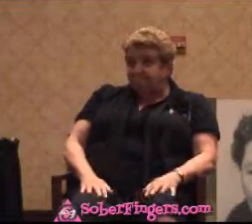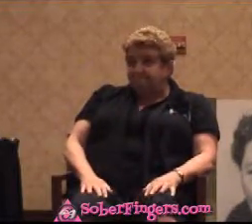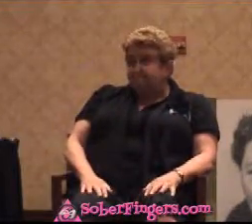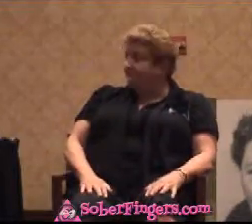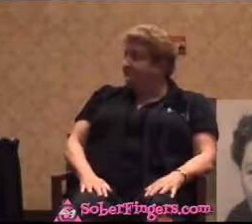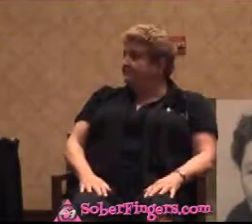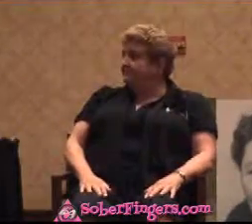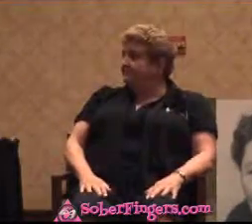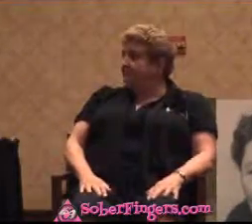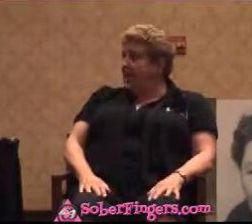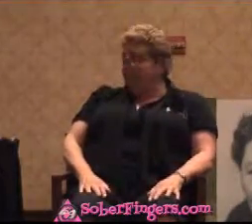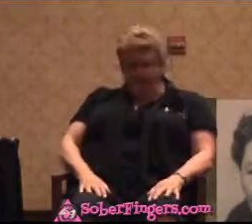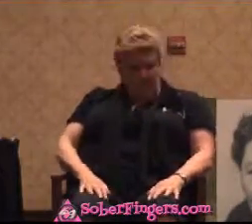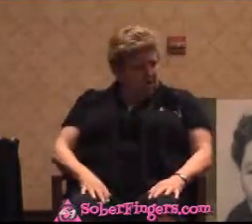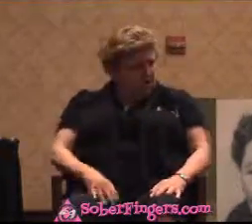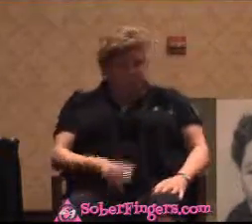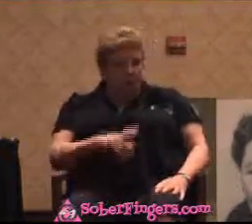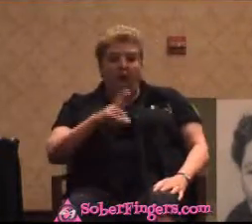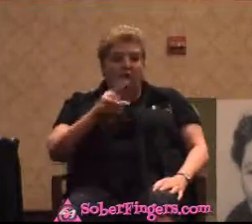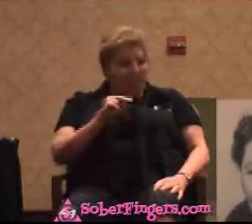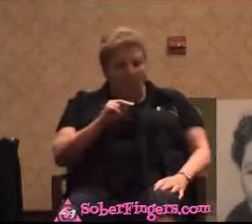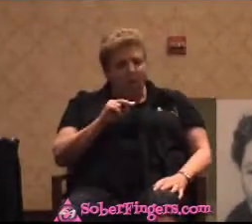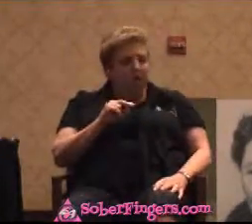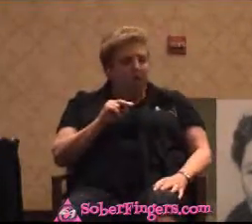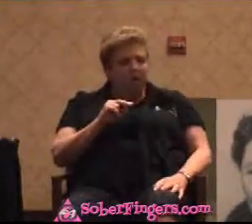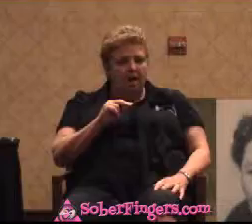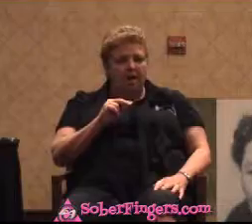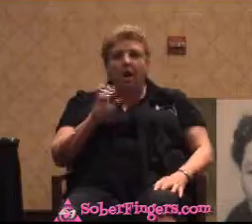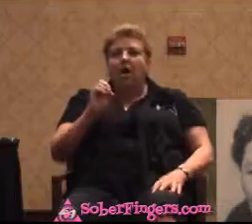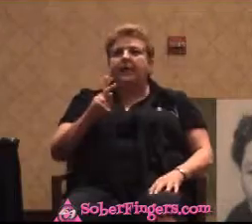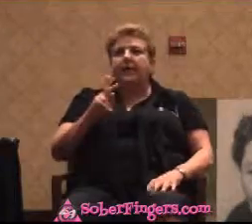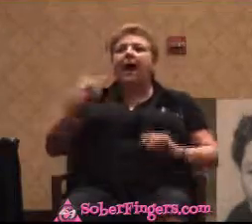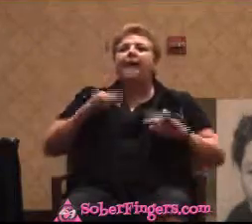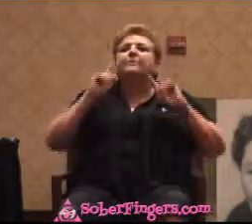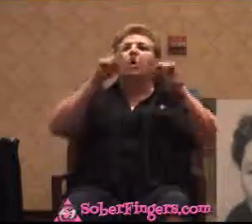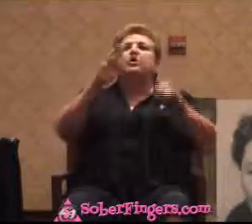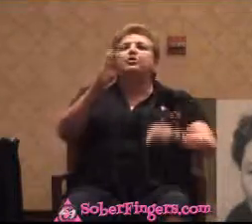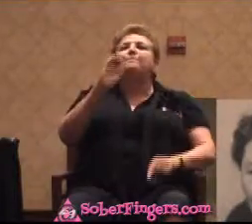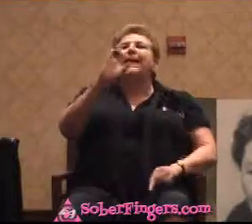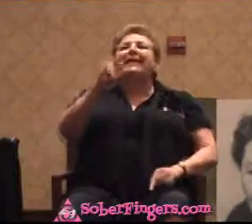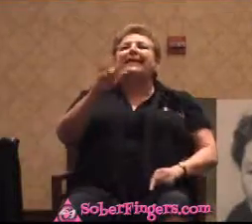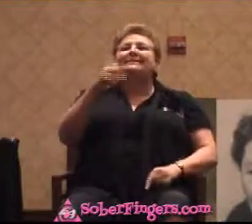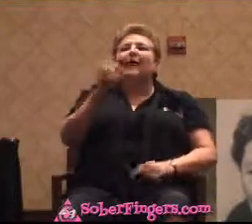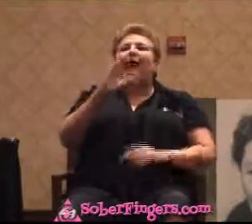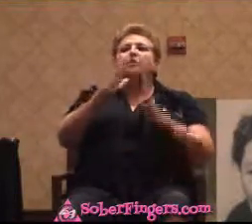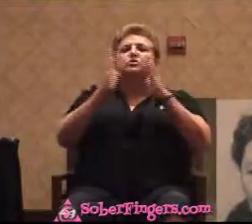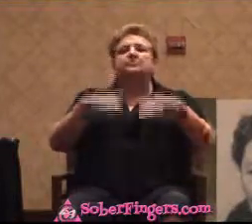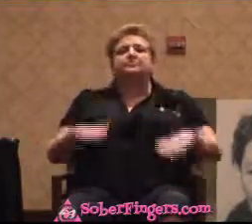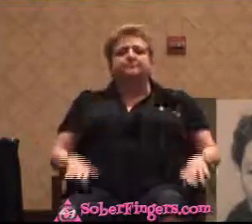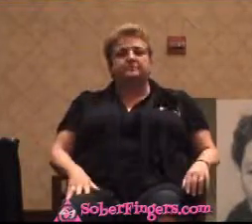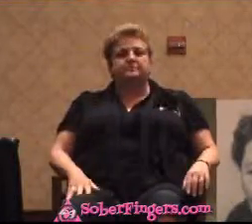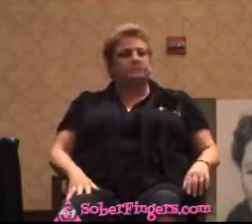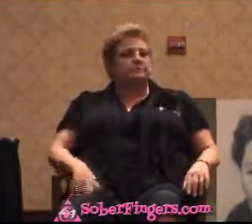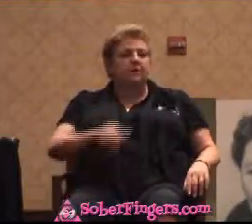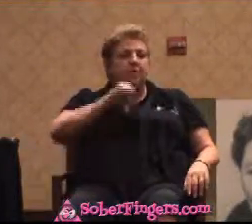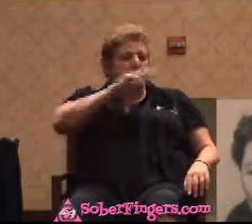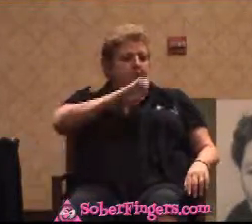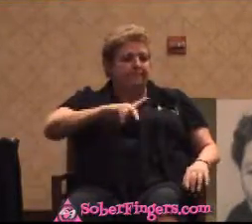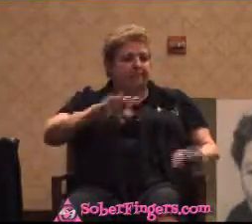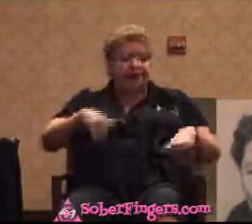And she goes, no. And I'm like, okay, I'm going down to Becky's house. Just don't be late. I won't.